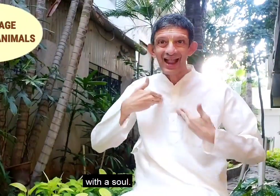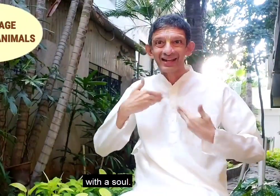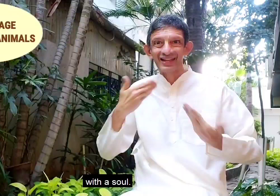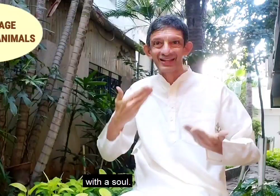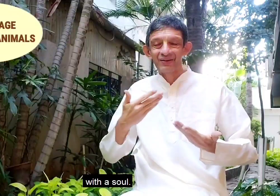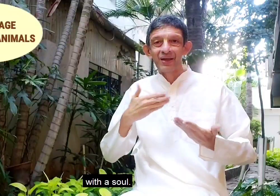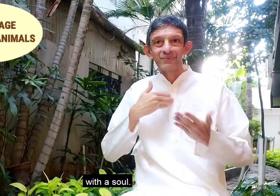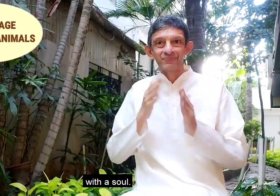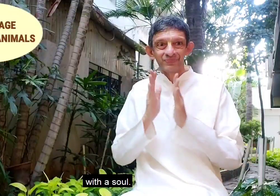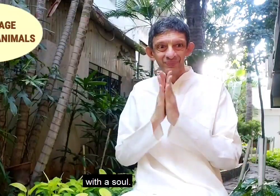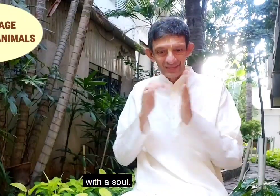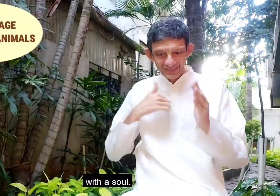With a soul.